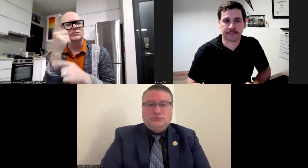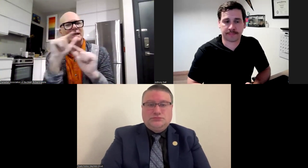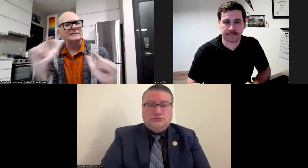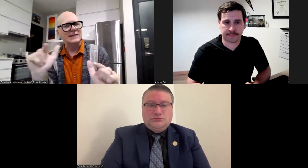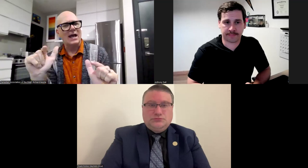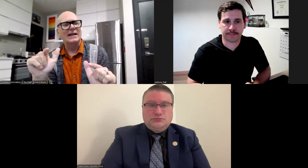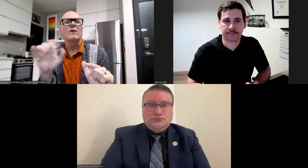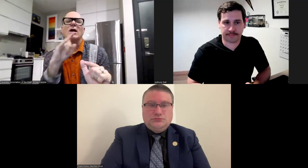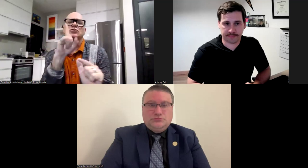out there.